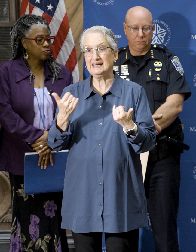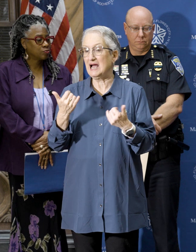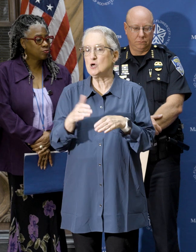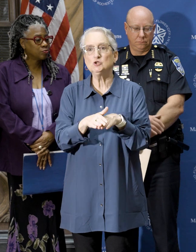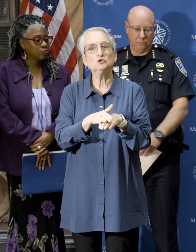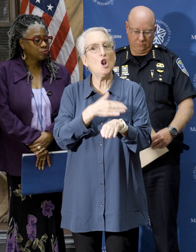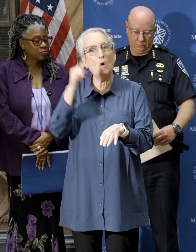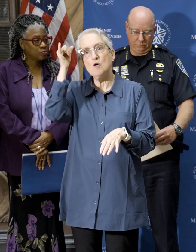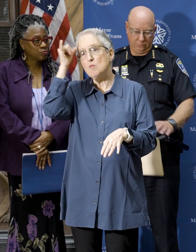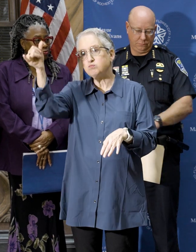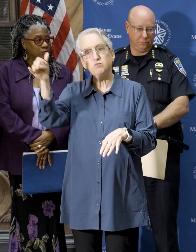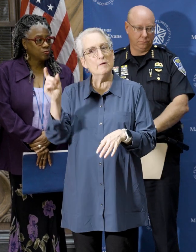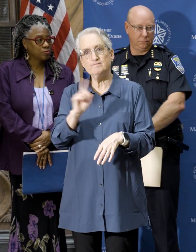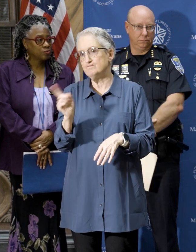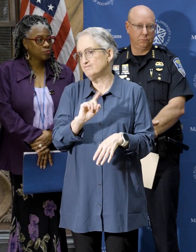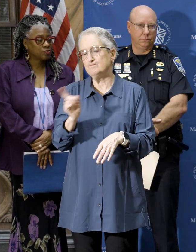opinion. Way too slow.